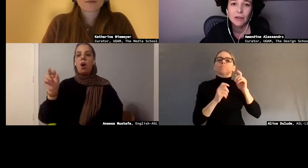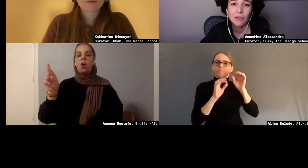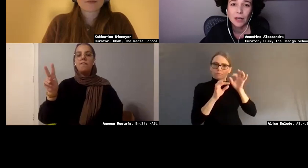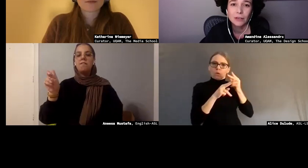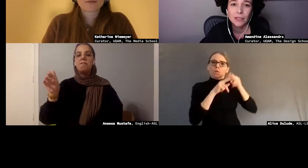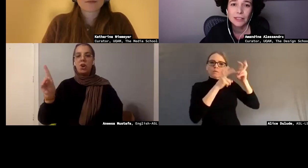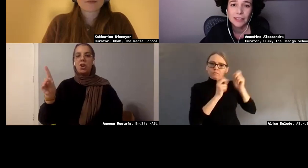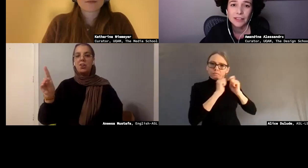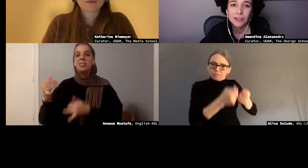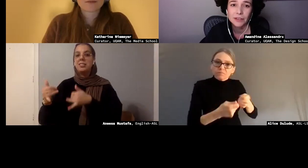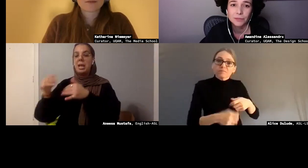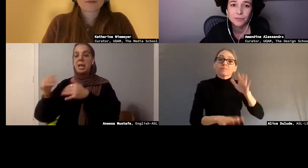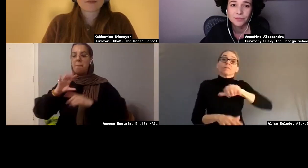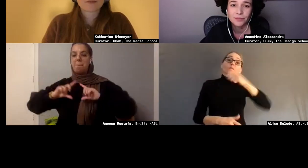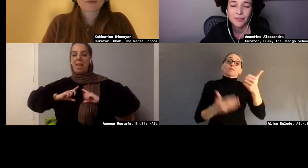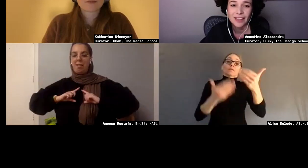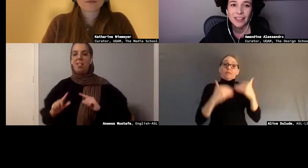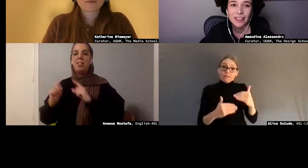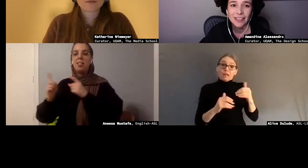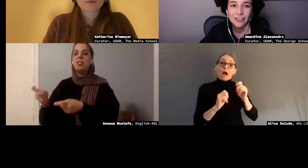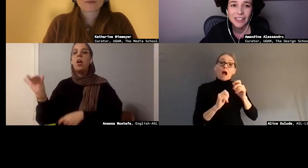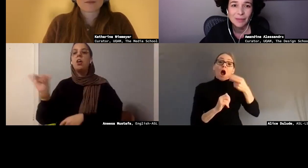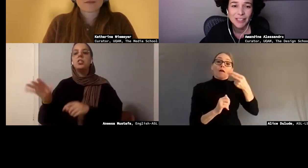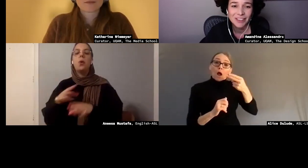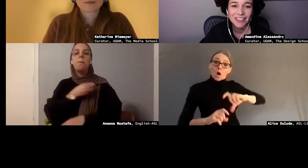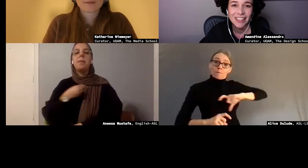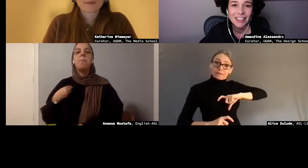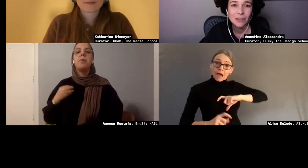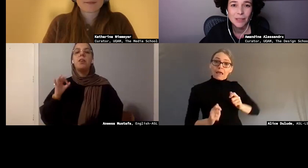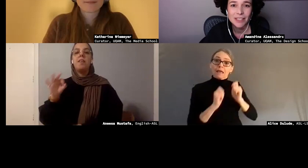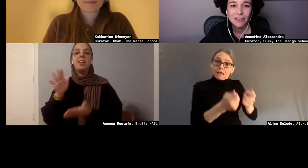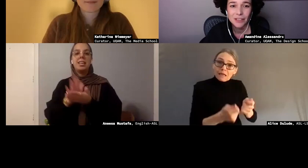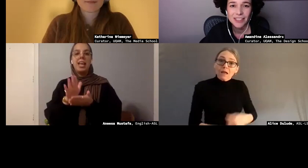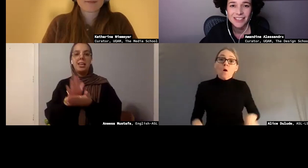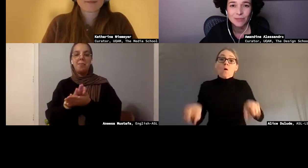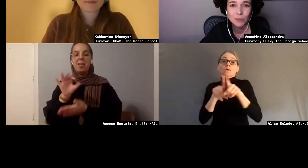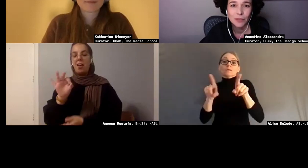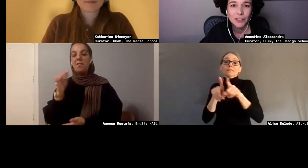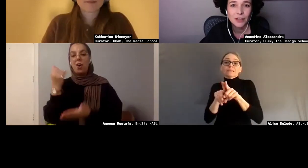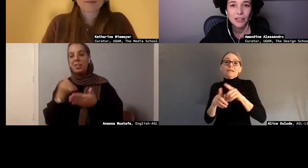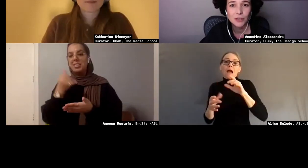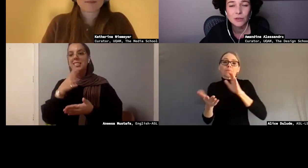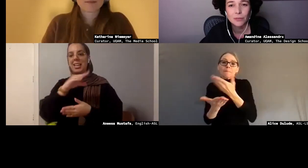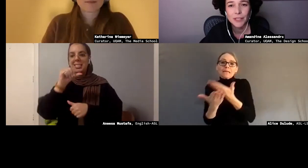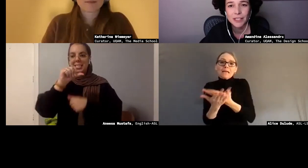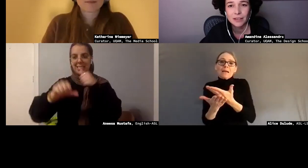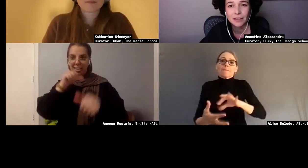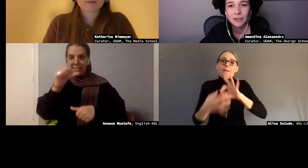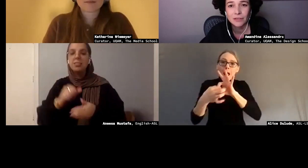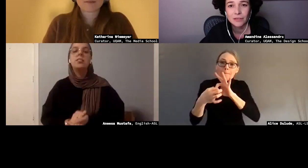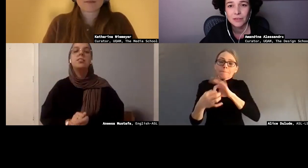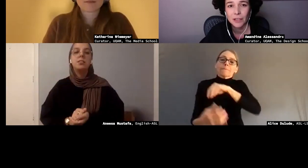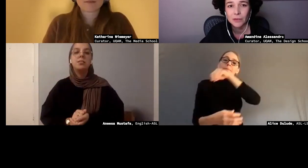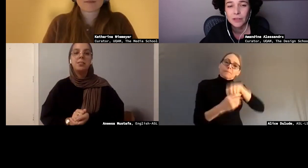Academy of Art and Sciences. Katharina Niemeyer is a media theorist, professor at the School of Media